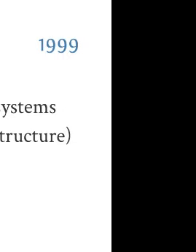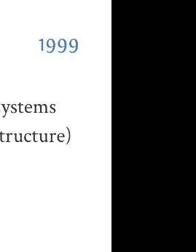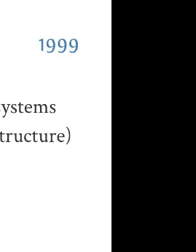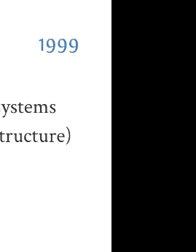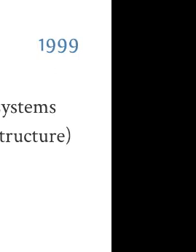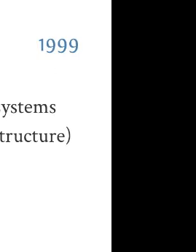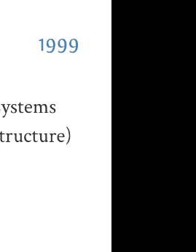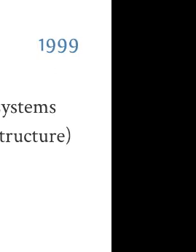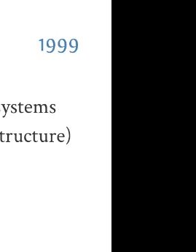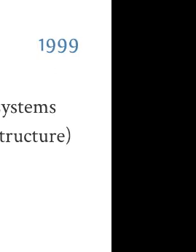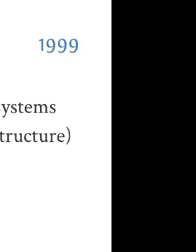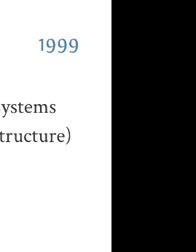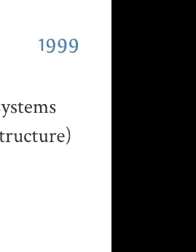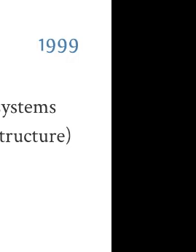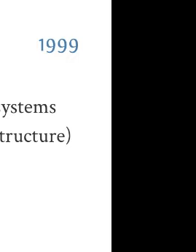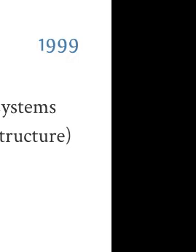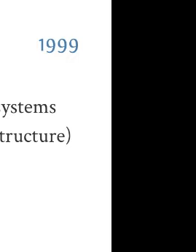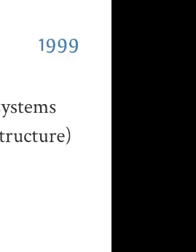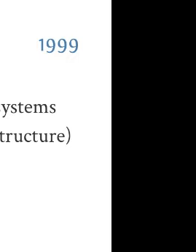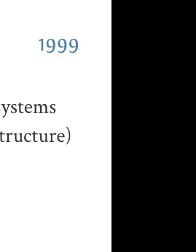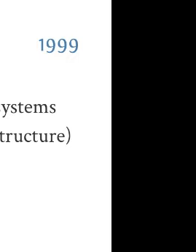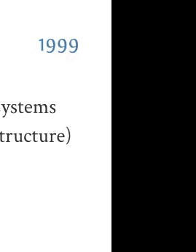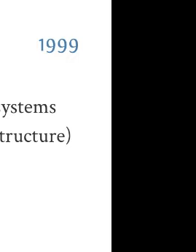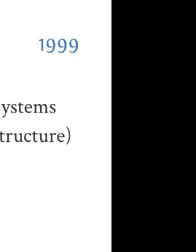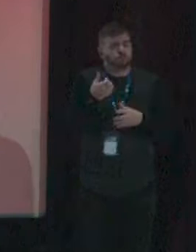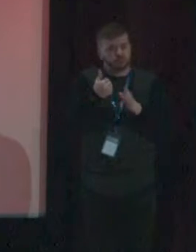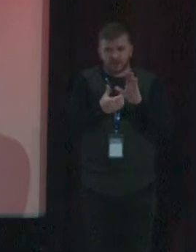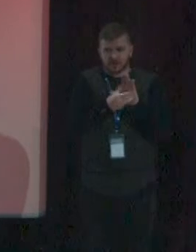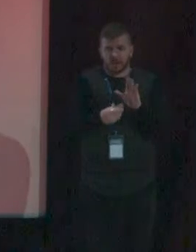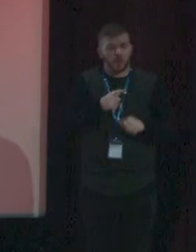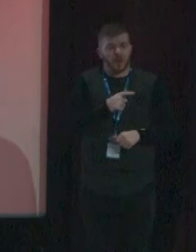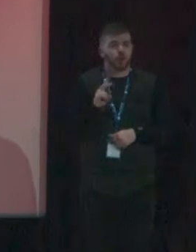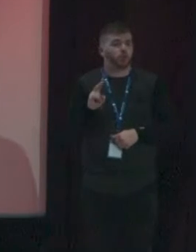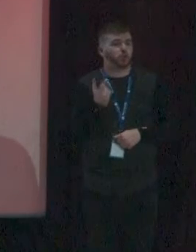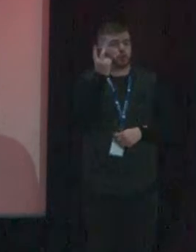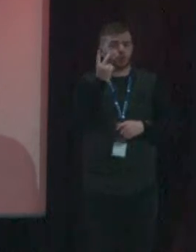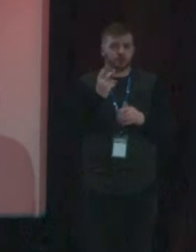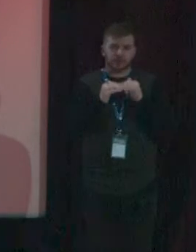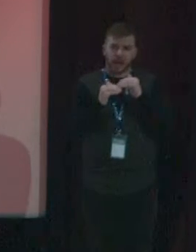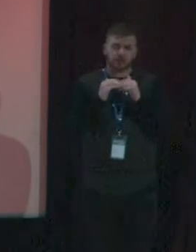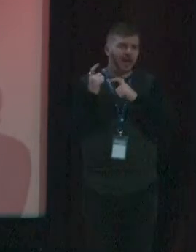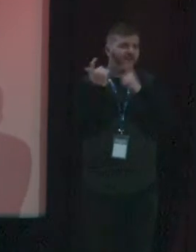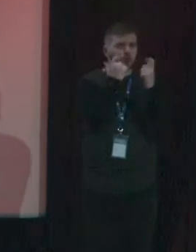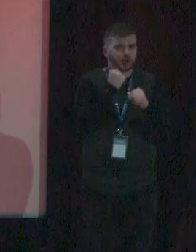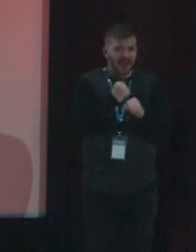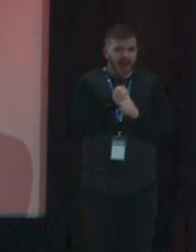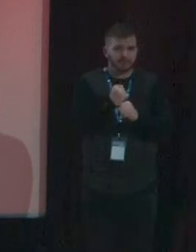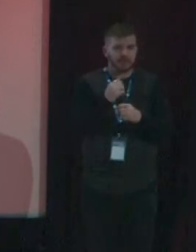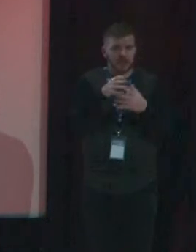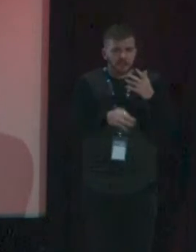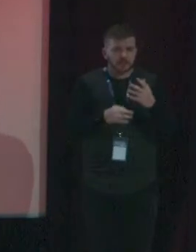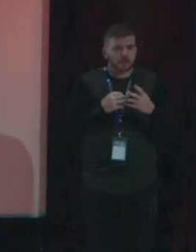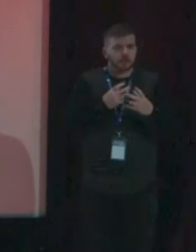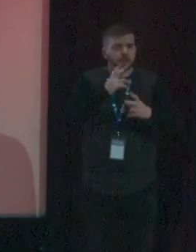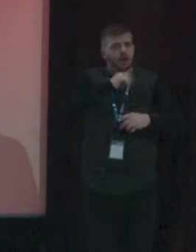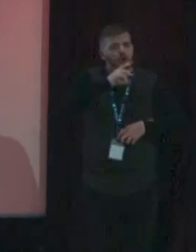narrative implications. And Monkey Island is a great example because it's got the 2 standard adventure game elements. A dialogue engine, a way